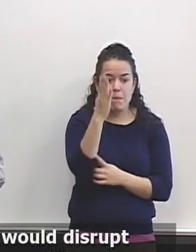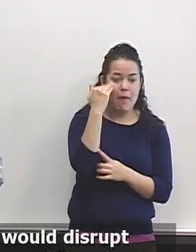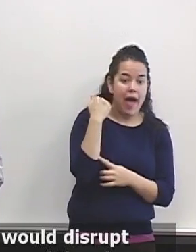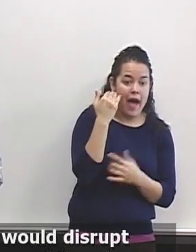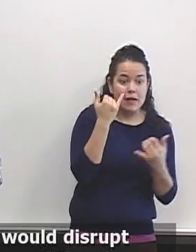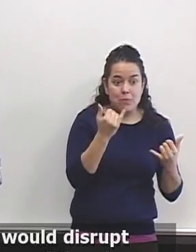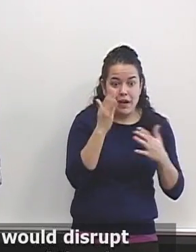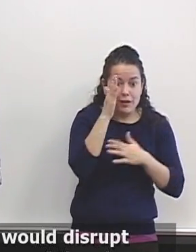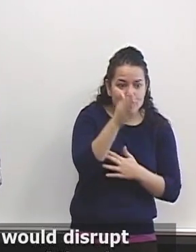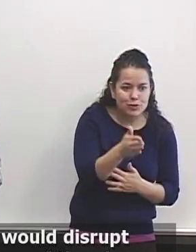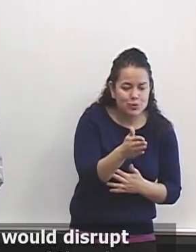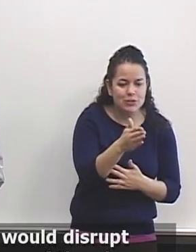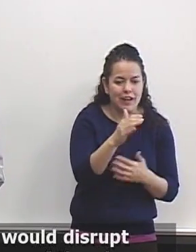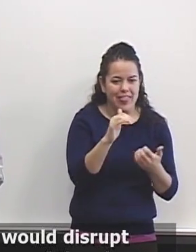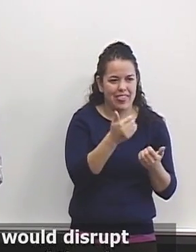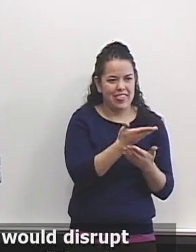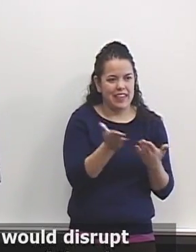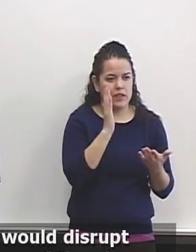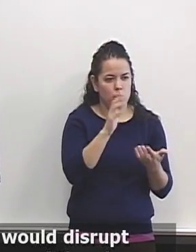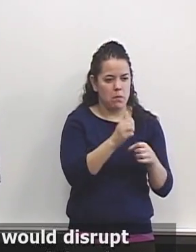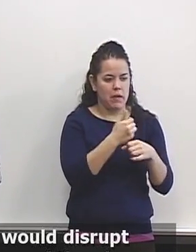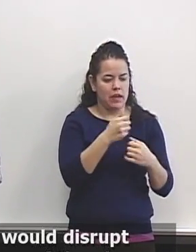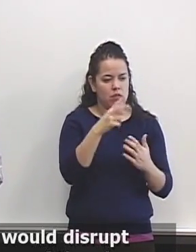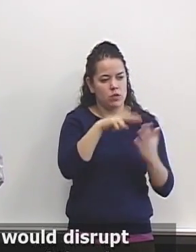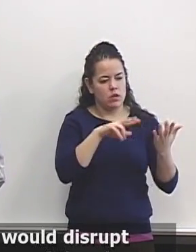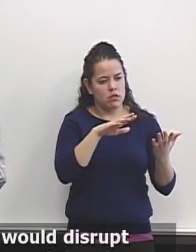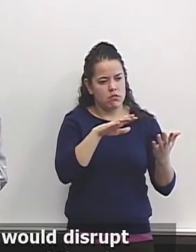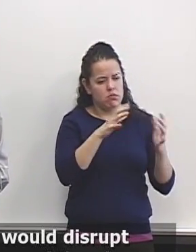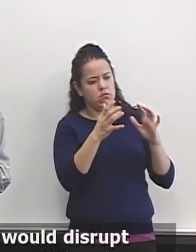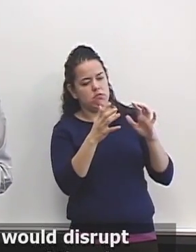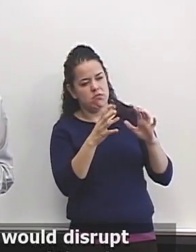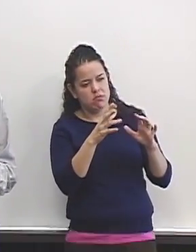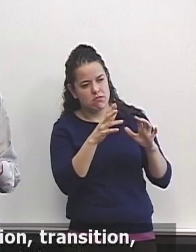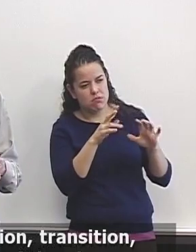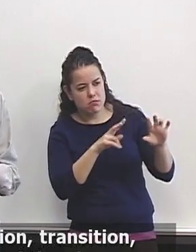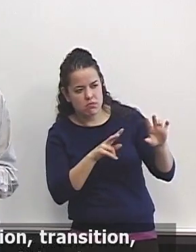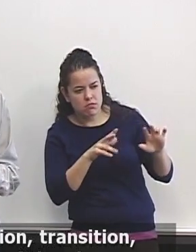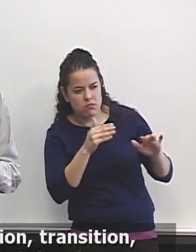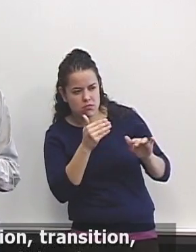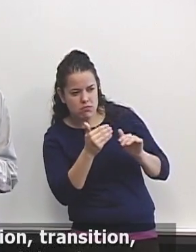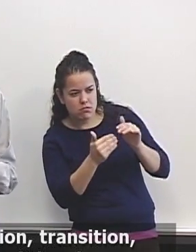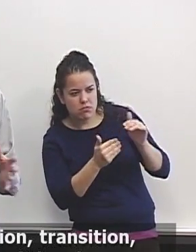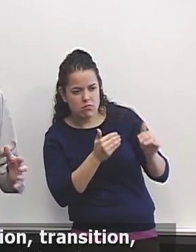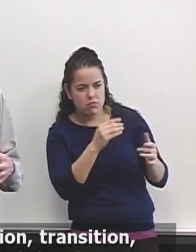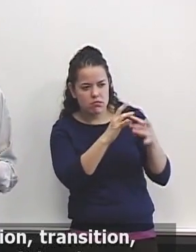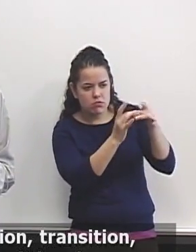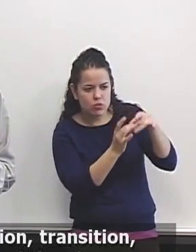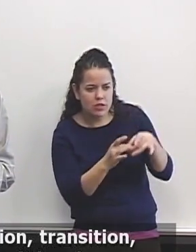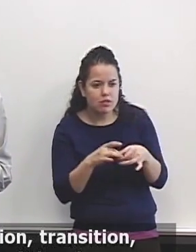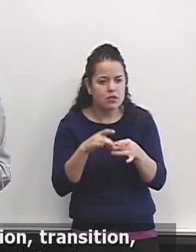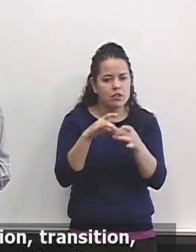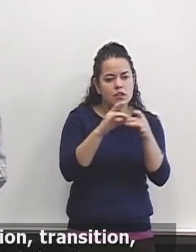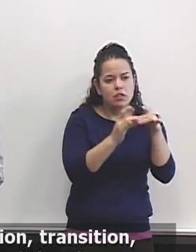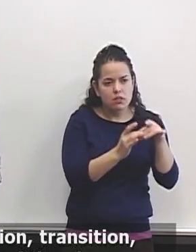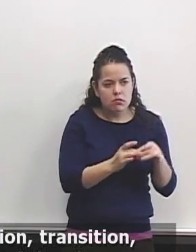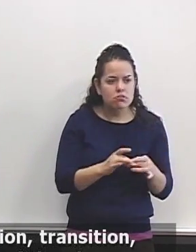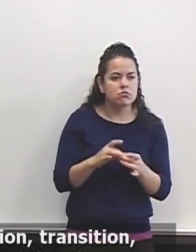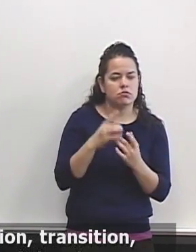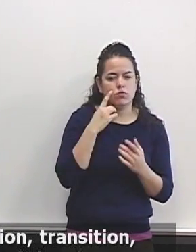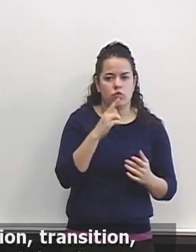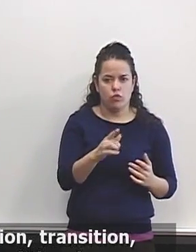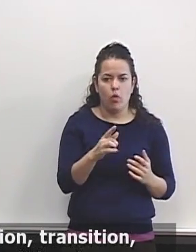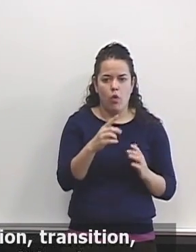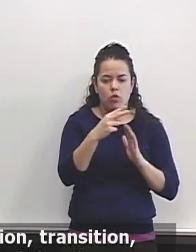the overall flow of the piece, and connection, transition, coherence of the